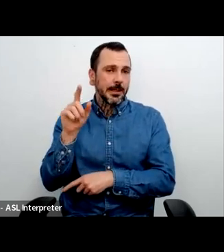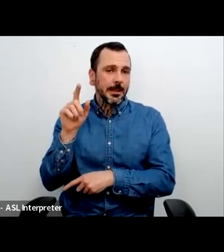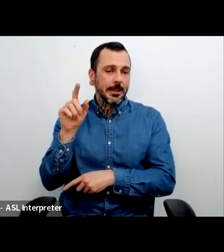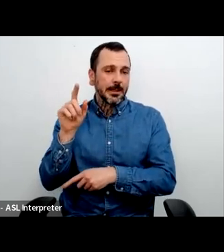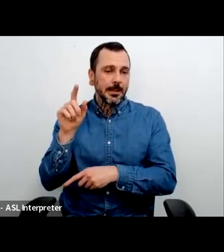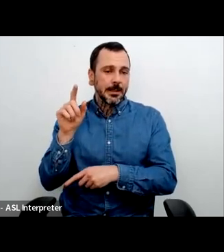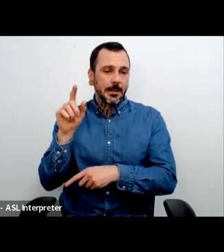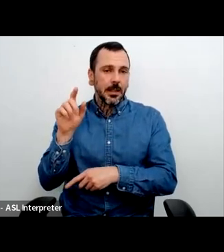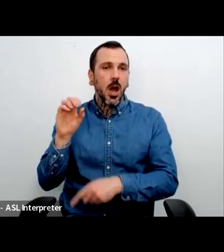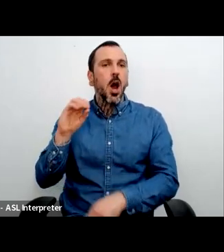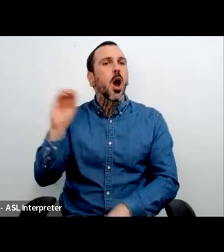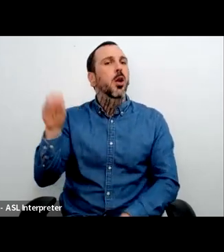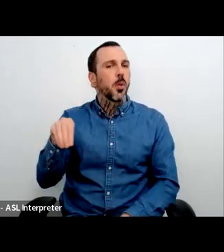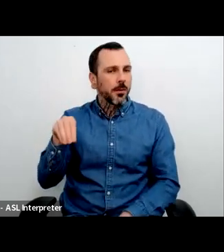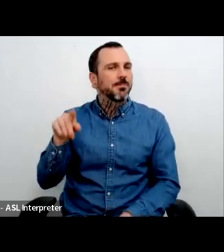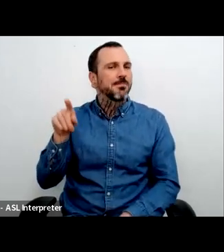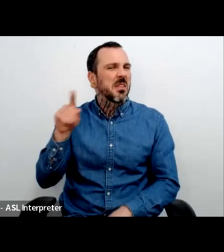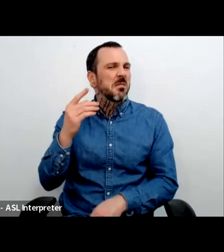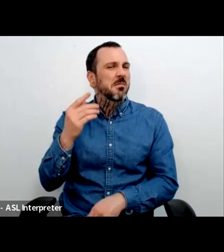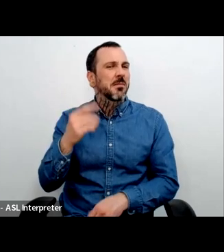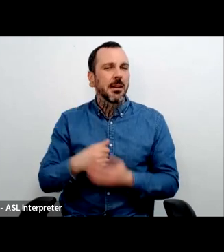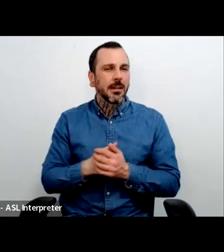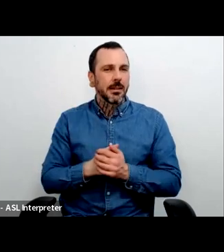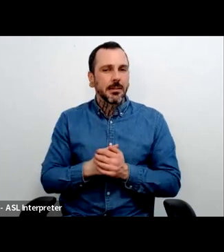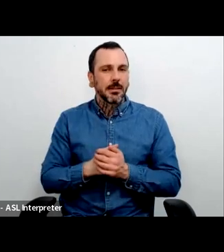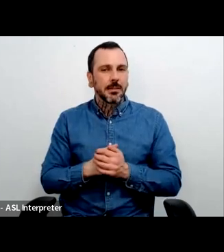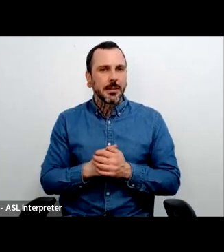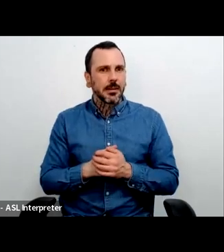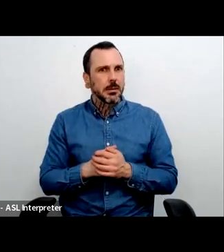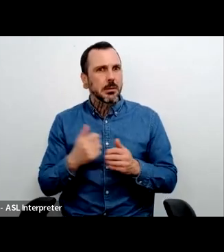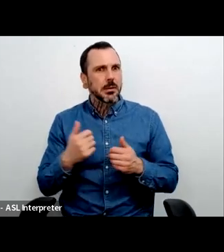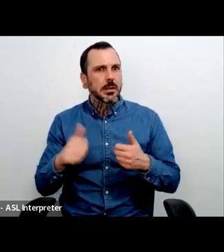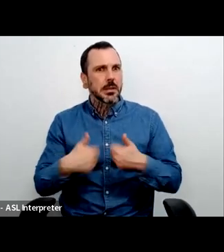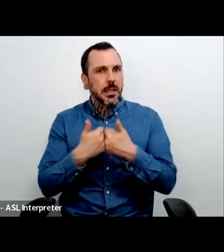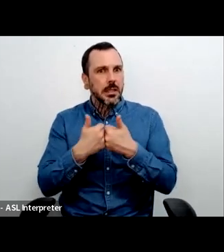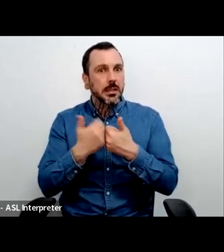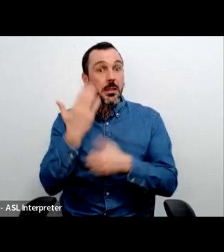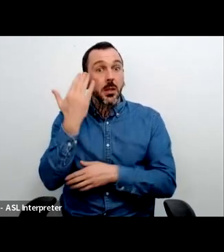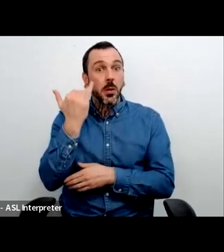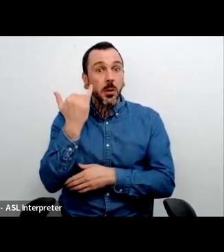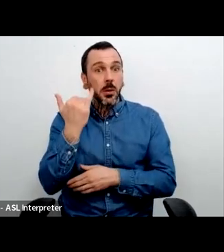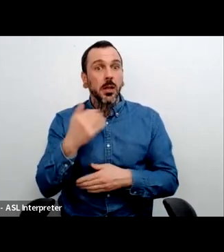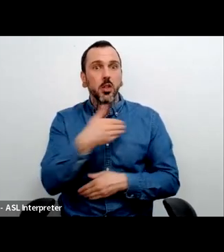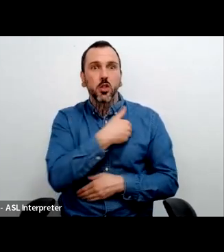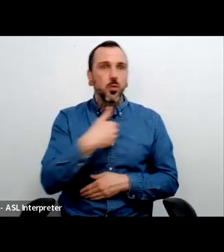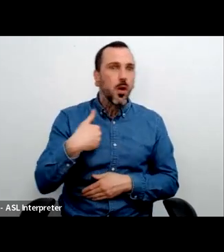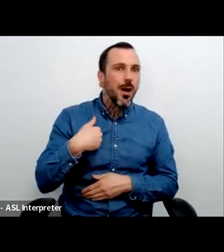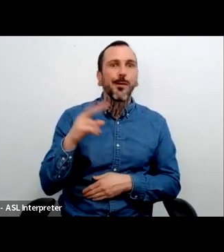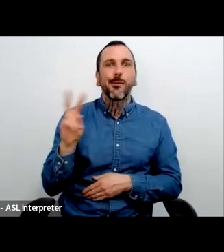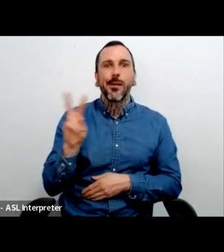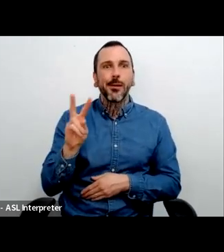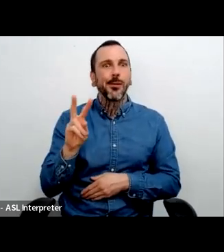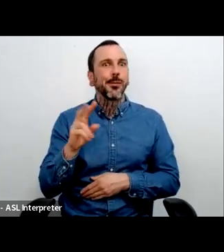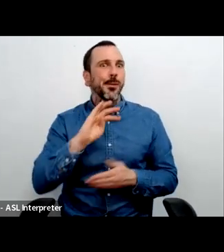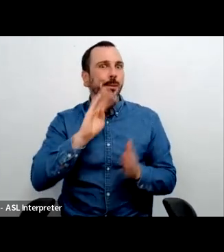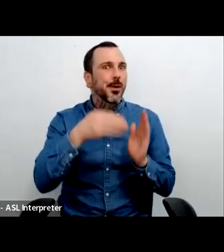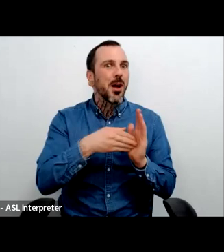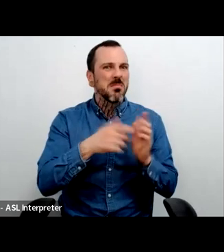the experience of working outside of a major center too was also very different than working inside Toronto or Vancouver or Montreal,